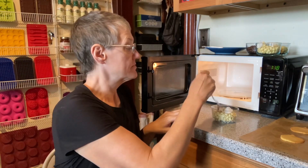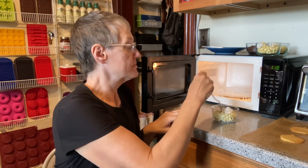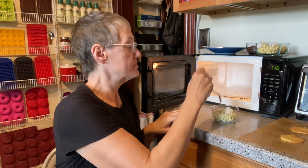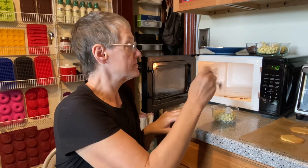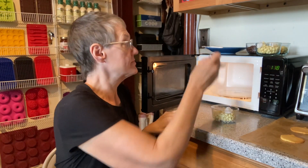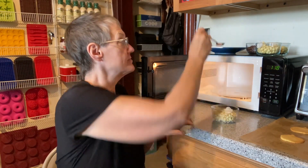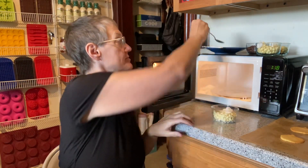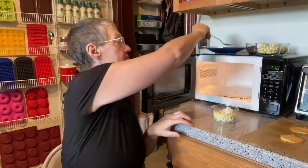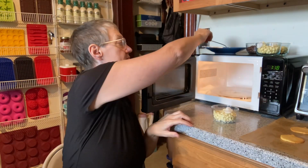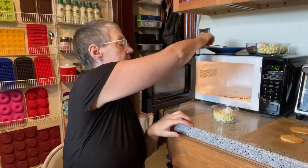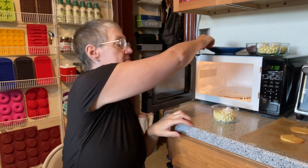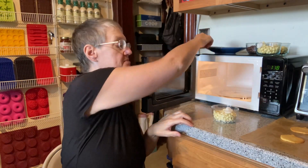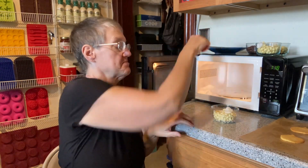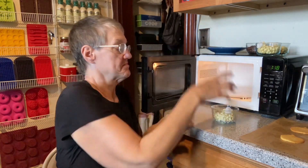up for sure.